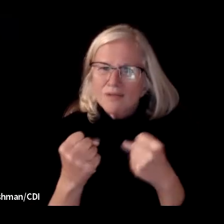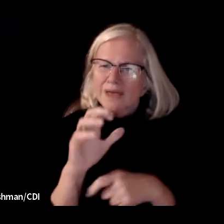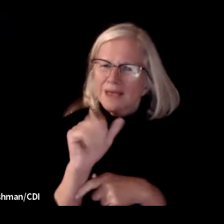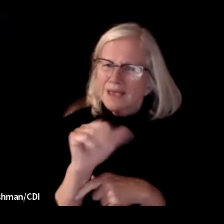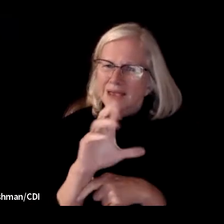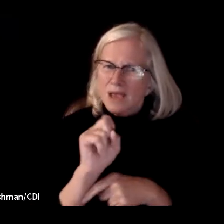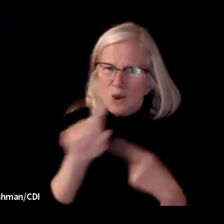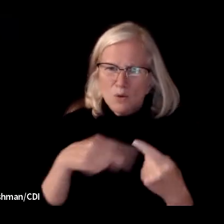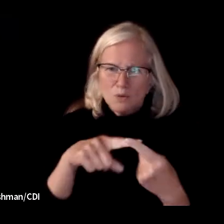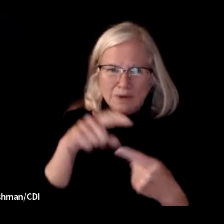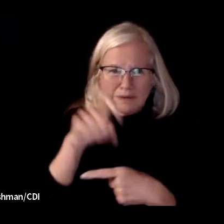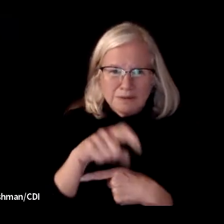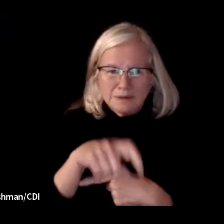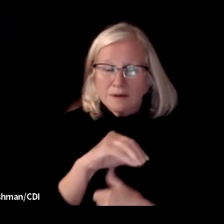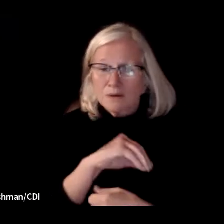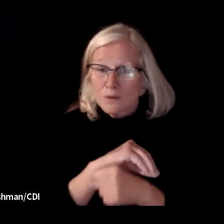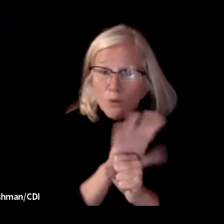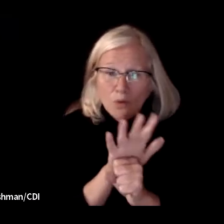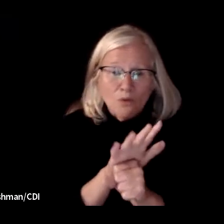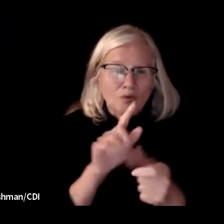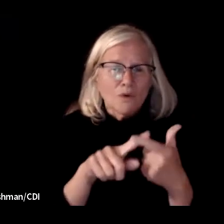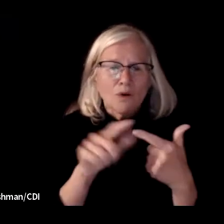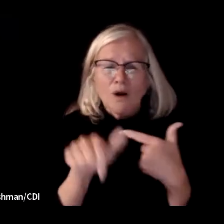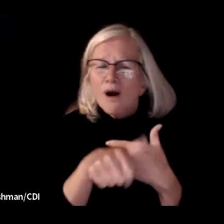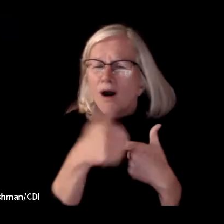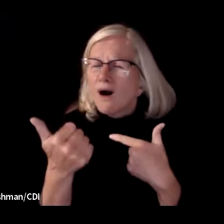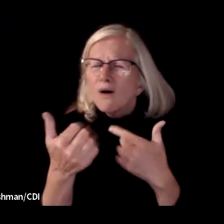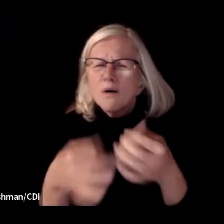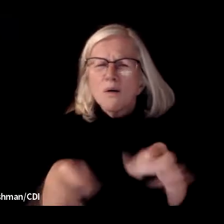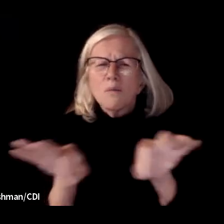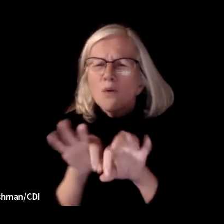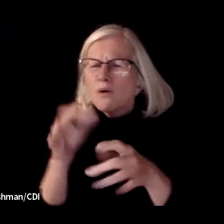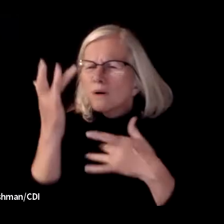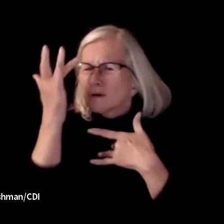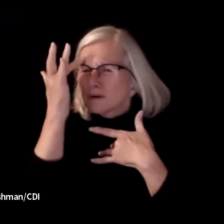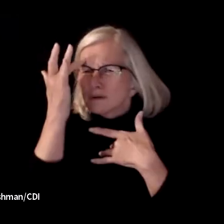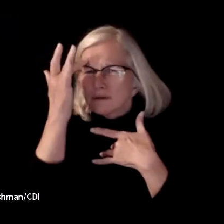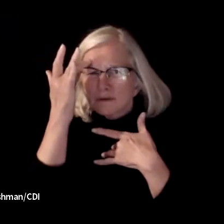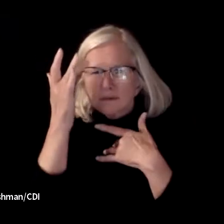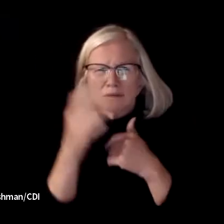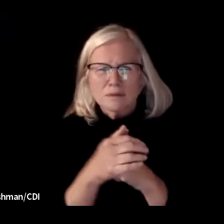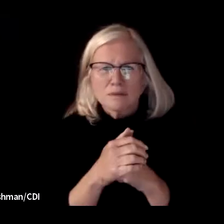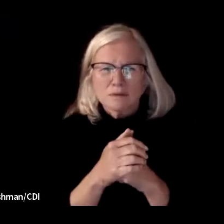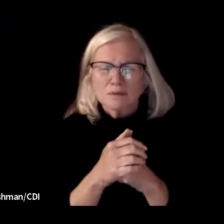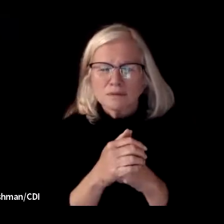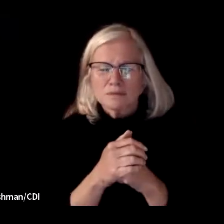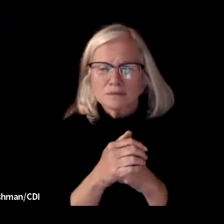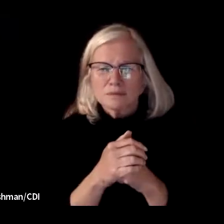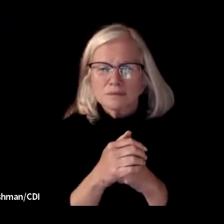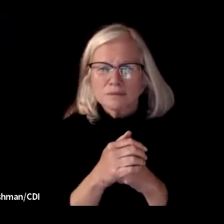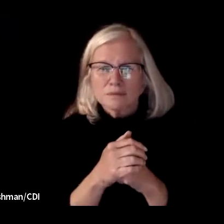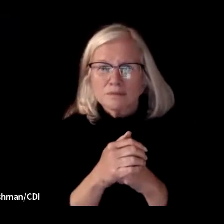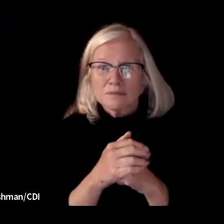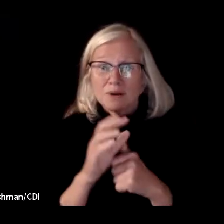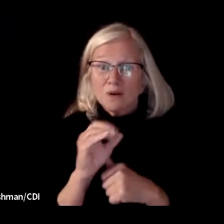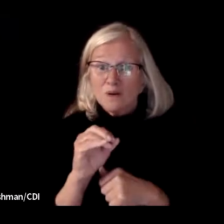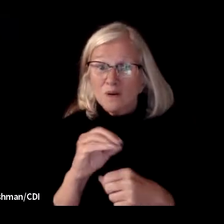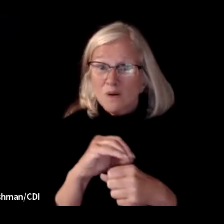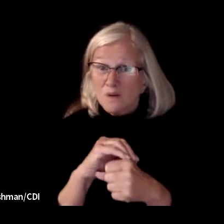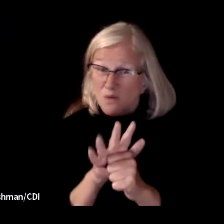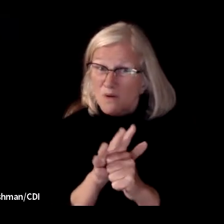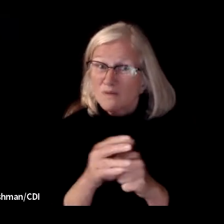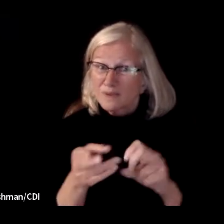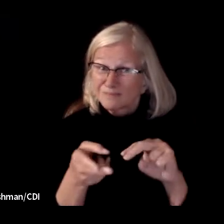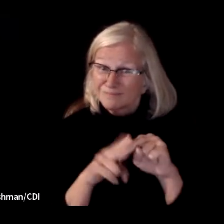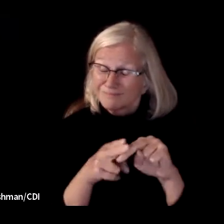other important medical condition. COVID cases are going up, and they've been going up steadily for quite some time